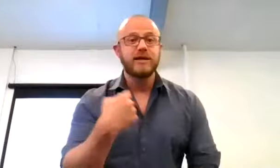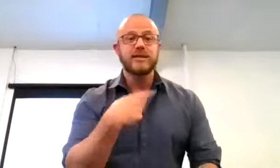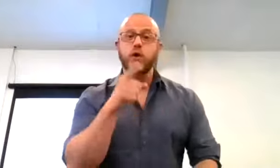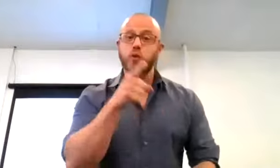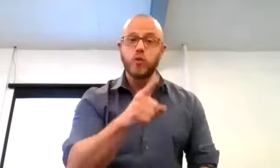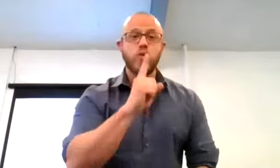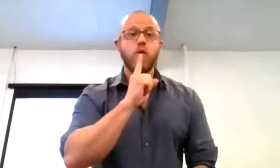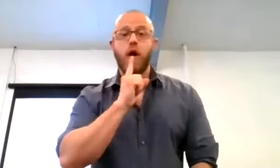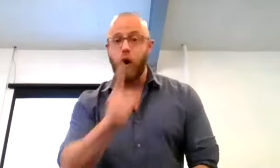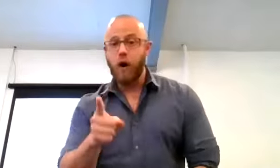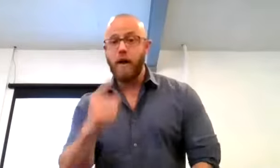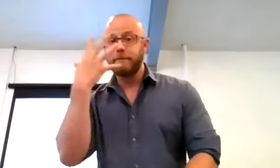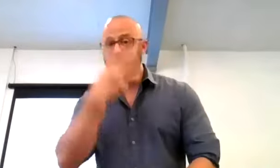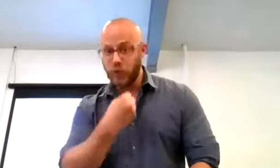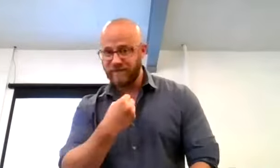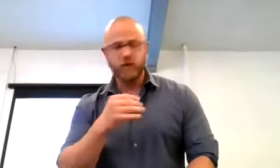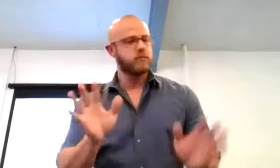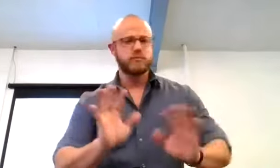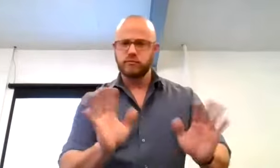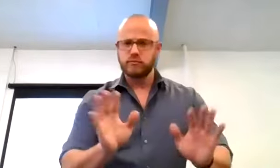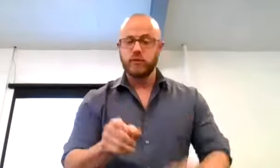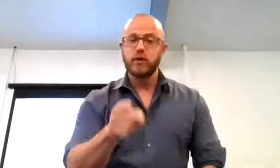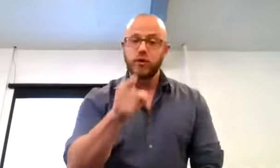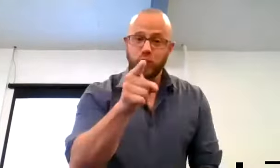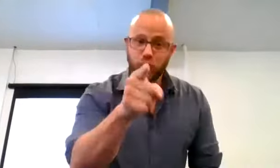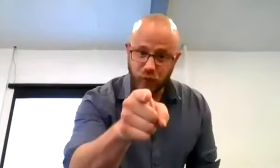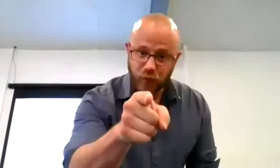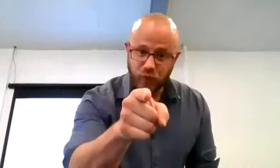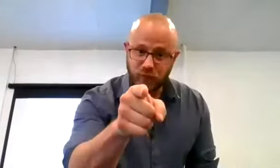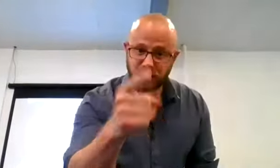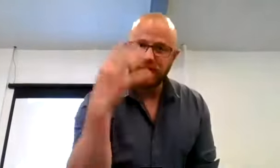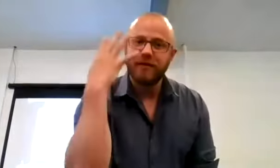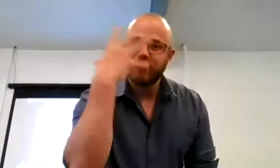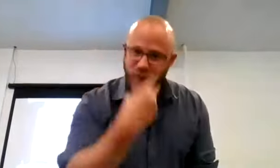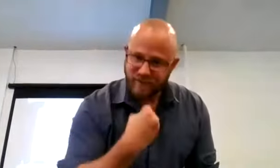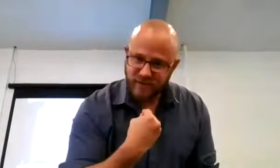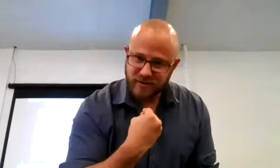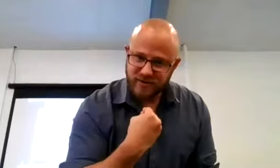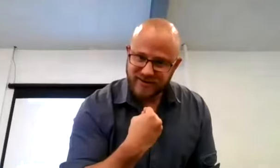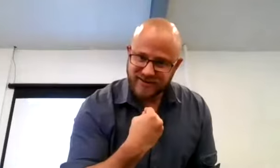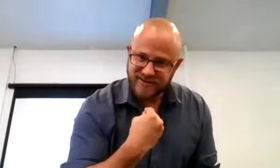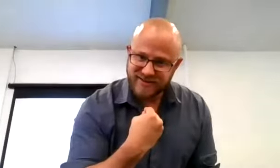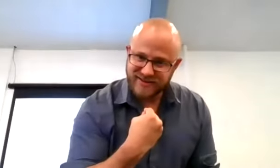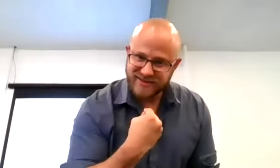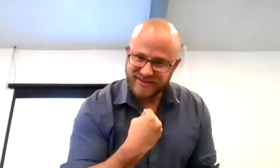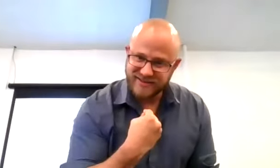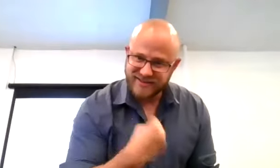You see? You are beautiful, you don't need to have that. You beautiful, that's it, that's